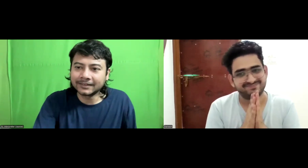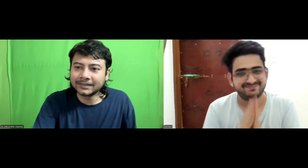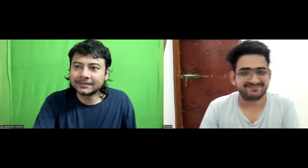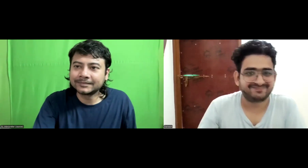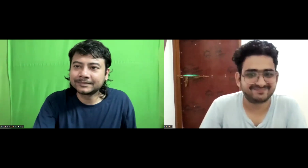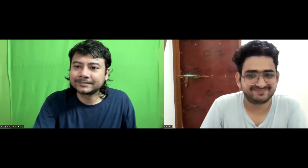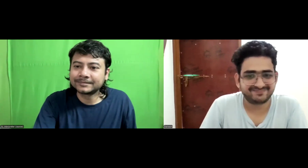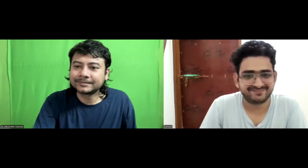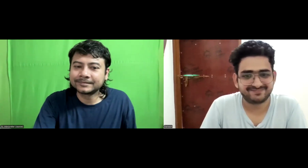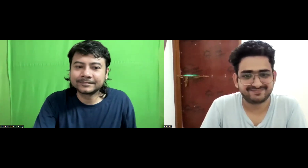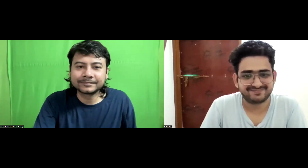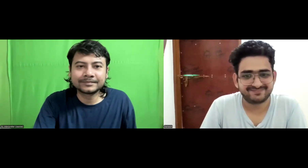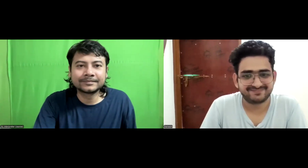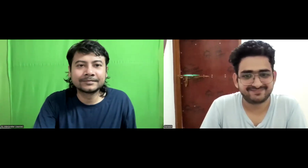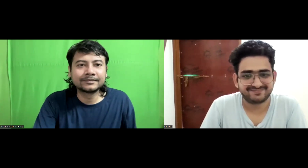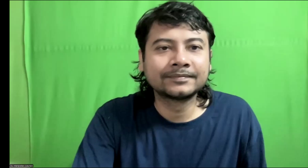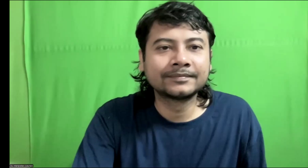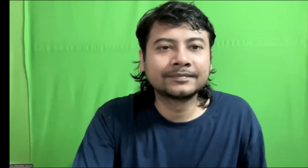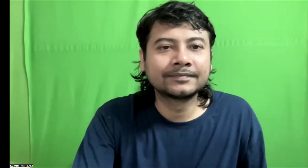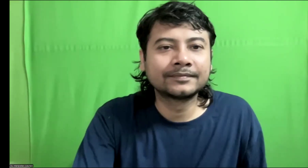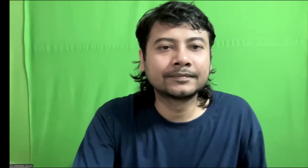Hare Krishna.